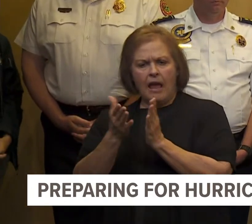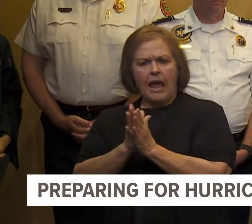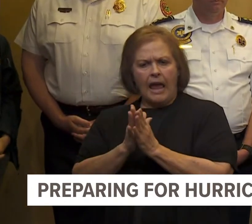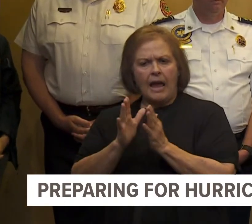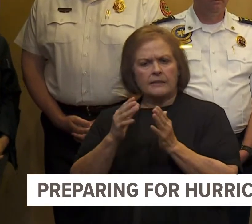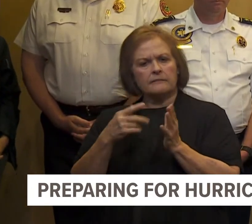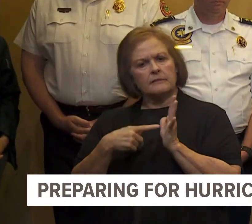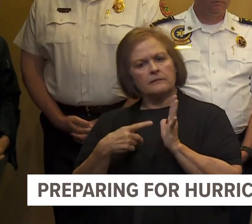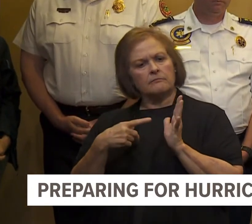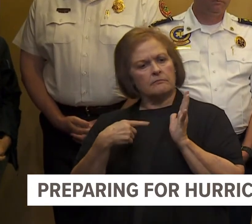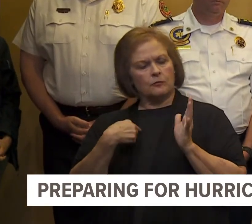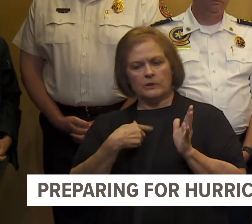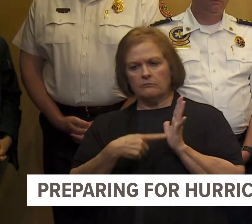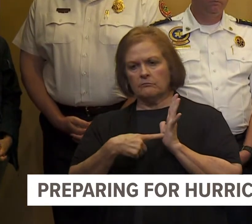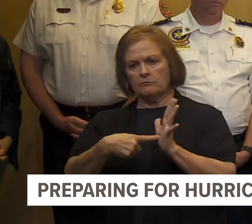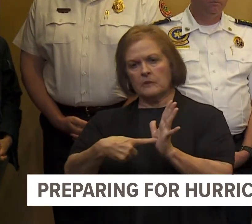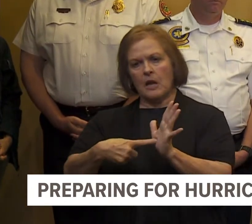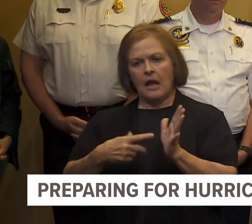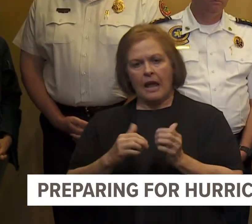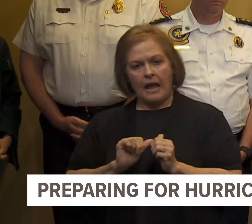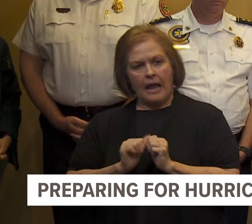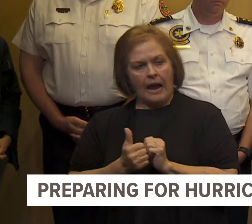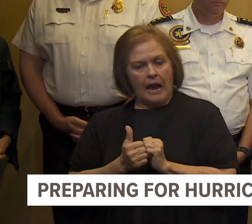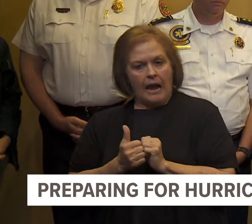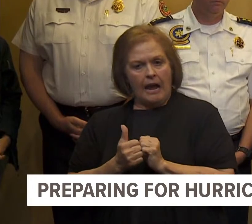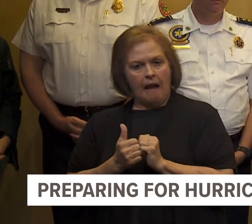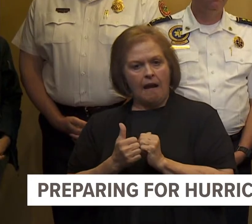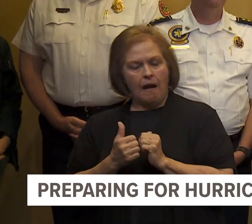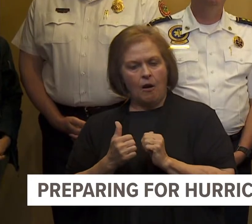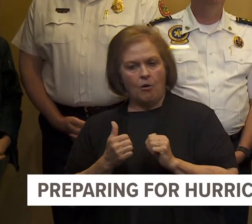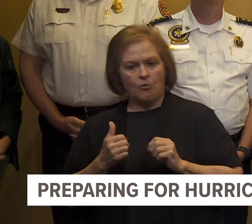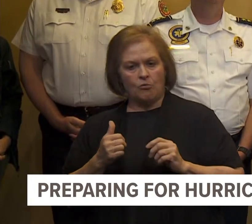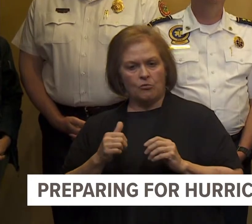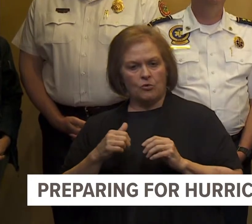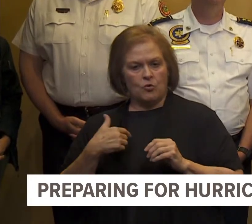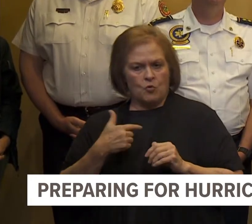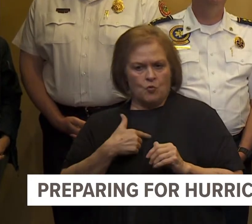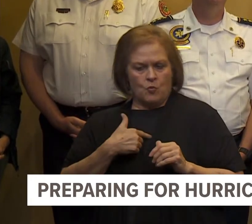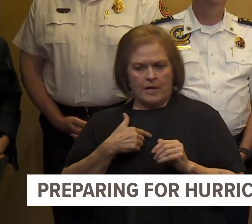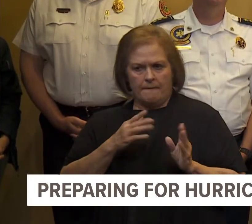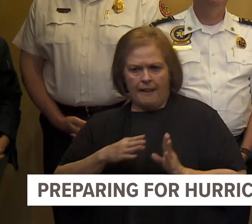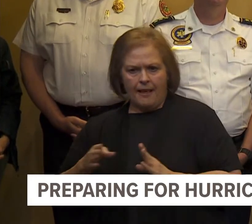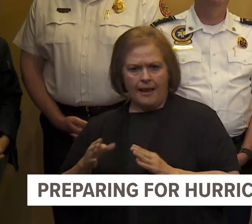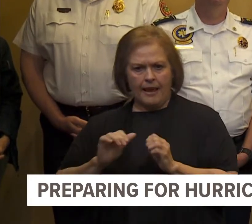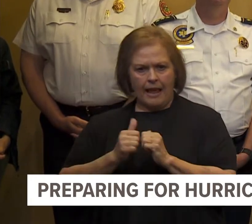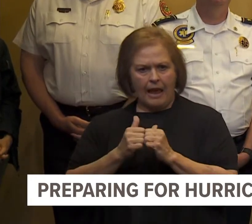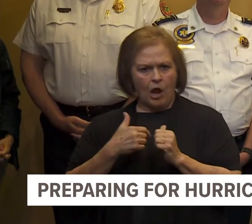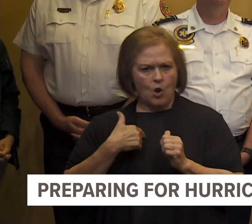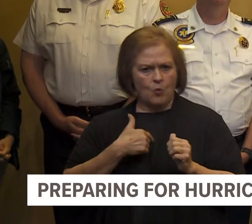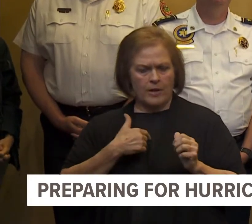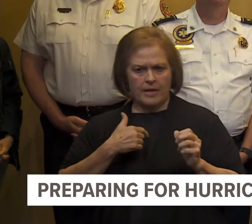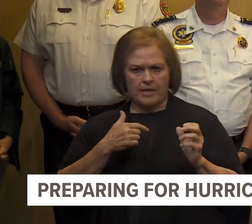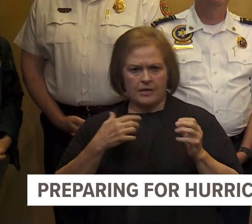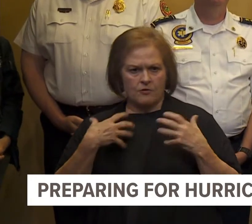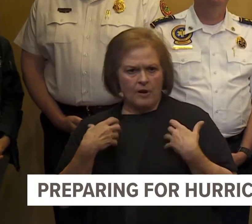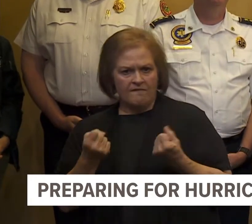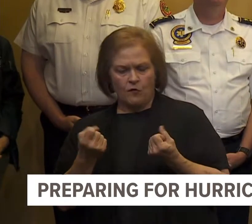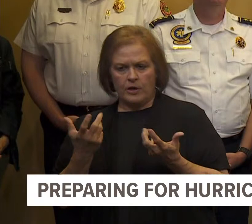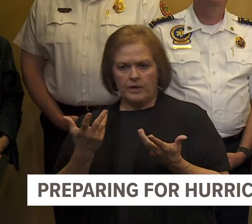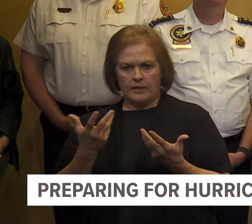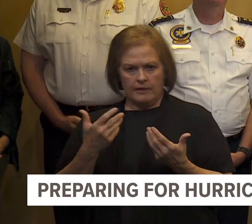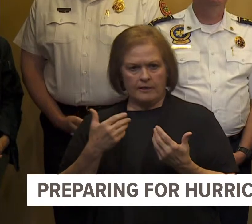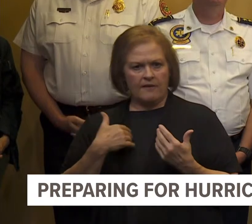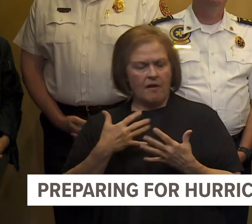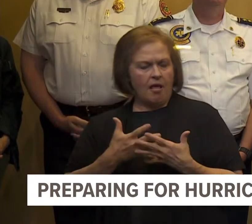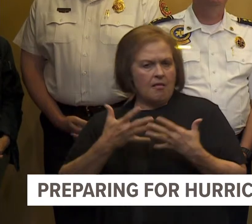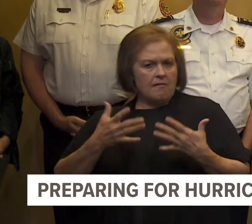a model of practice for how large-scale recovery planning and framework should occur. Had a lot of